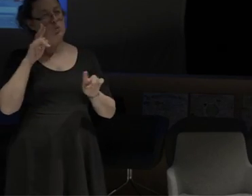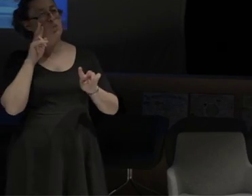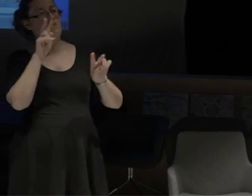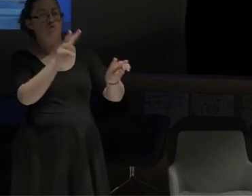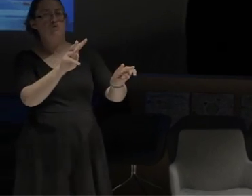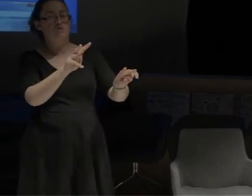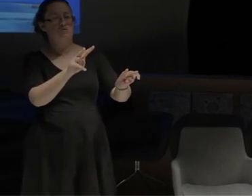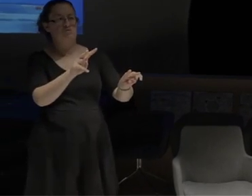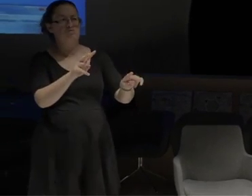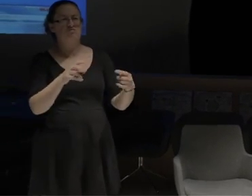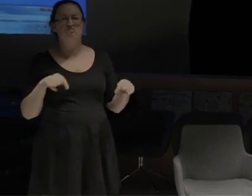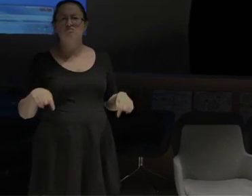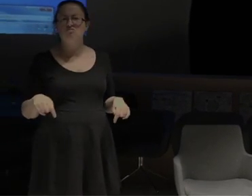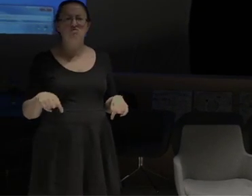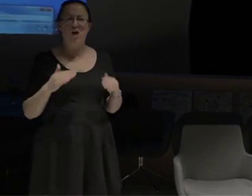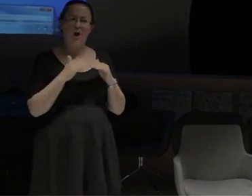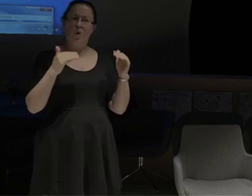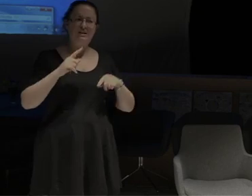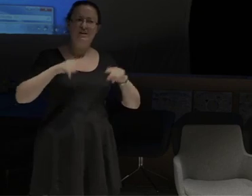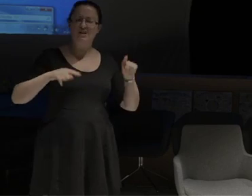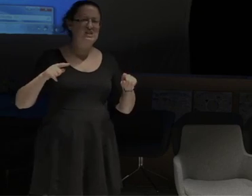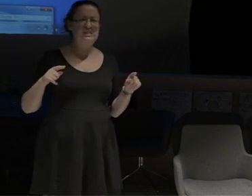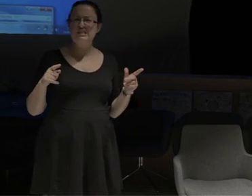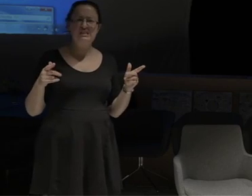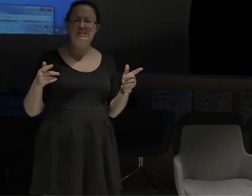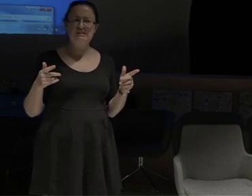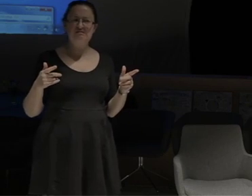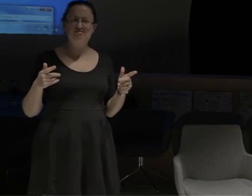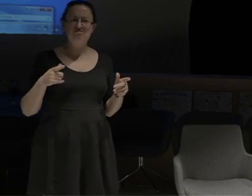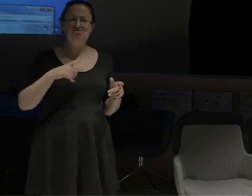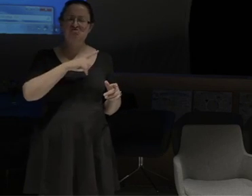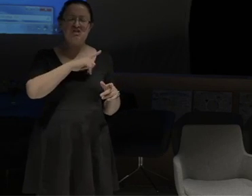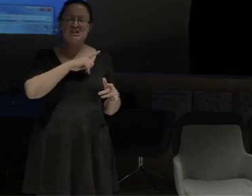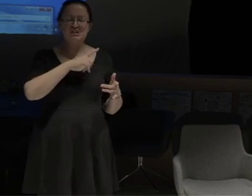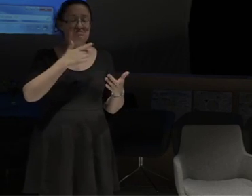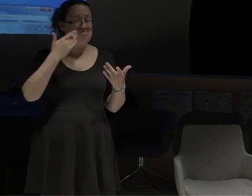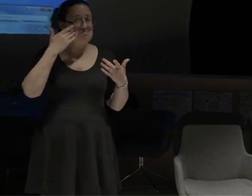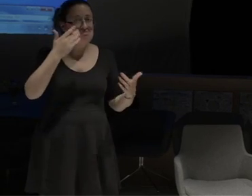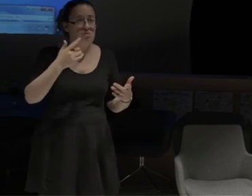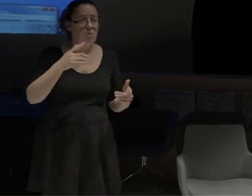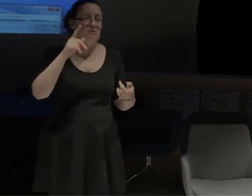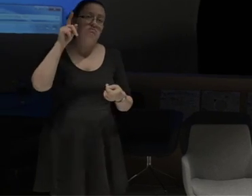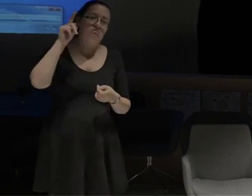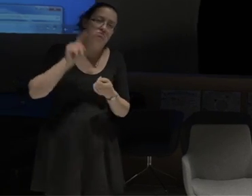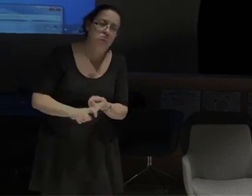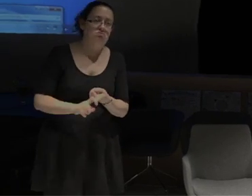reason, we don't do that with equality and diversity. For some reason, we get stuck in really bad places. One of the